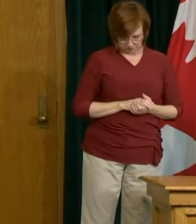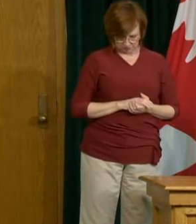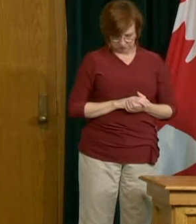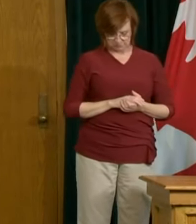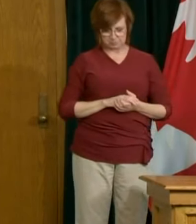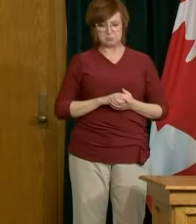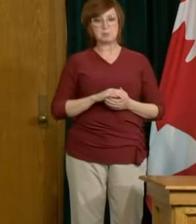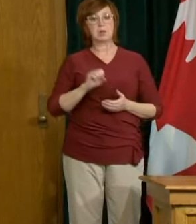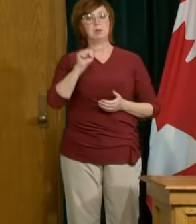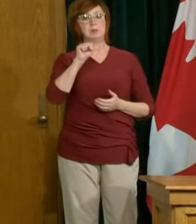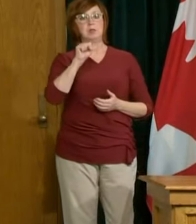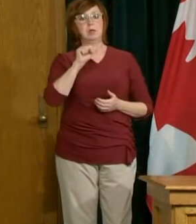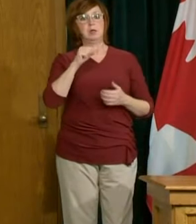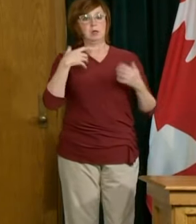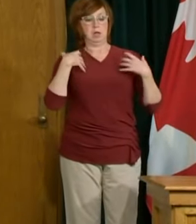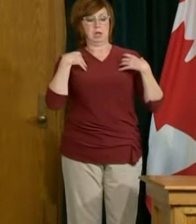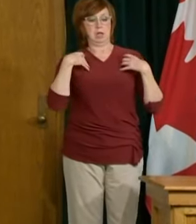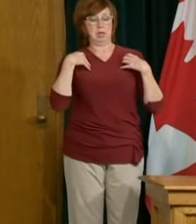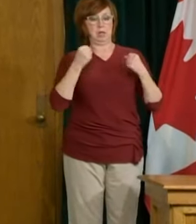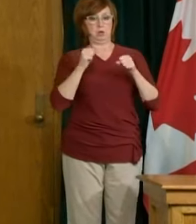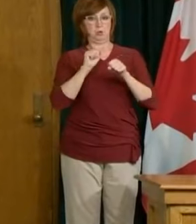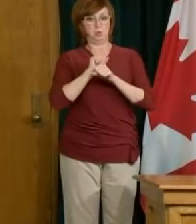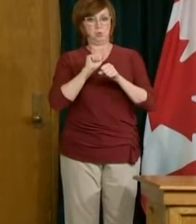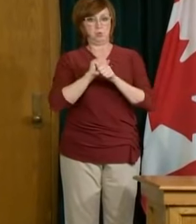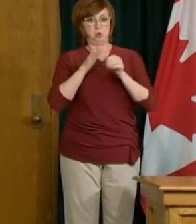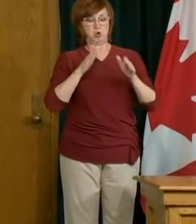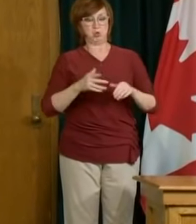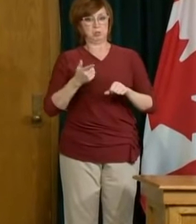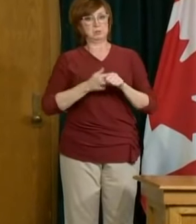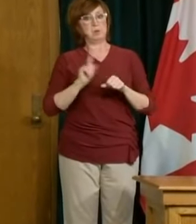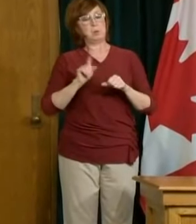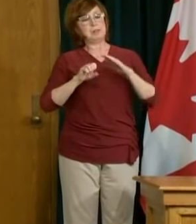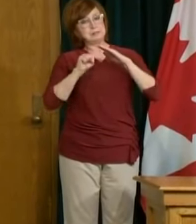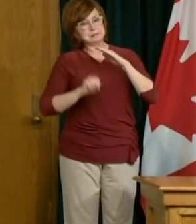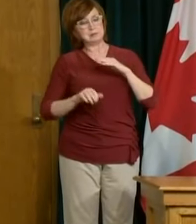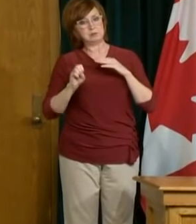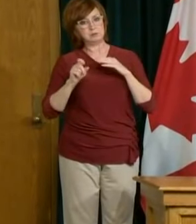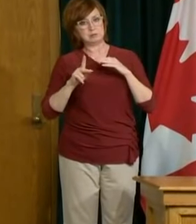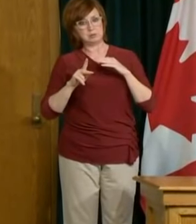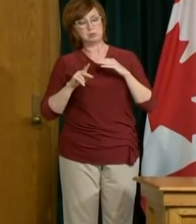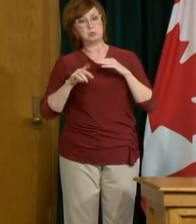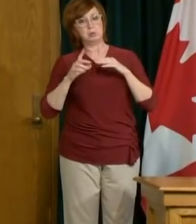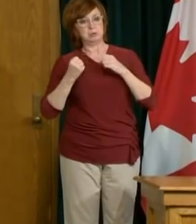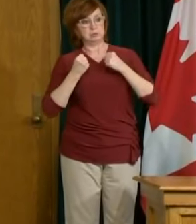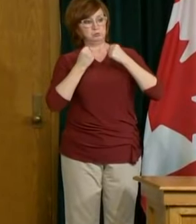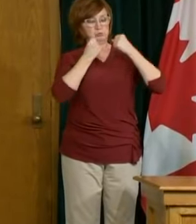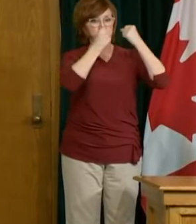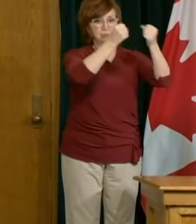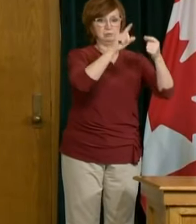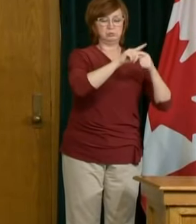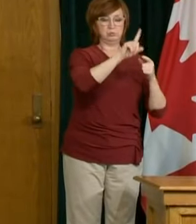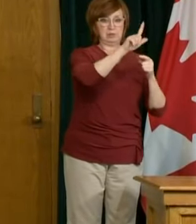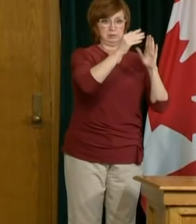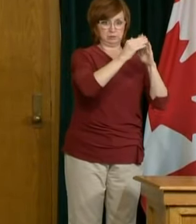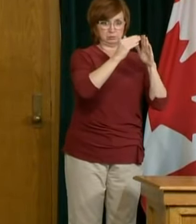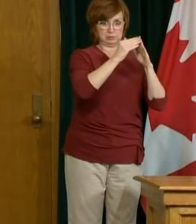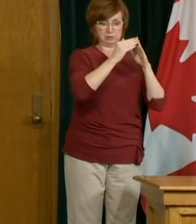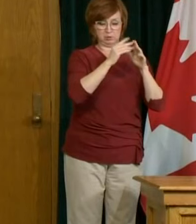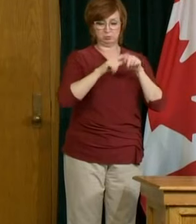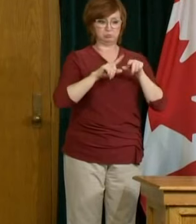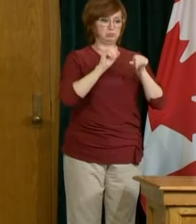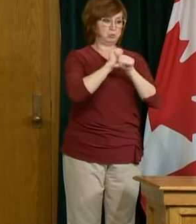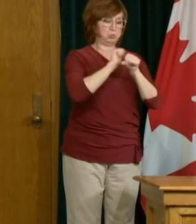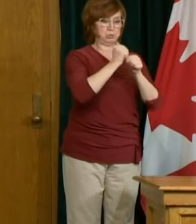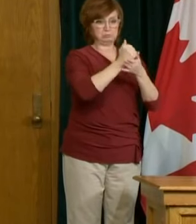the Loche, just in the interest of trying to contain the outbreak there, what kind of precautions are in place when the Southern